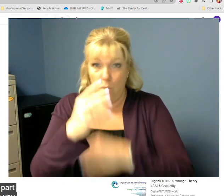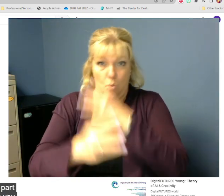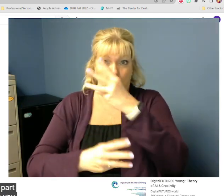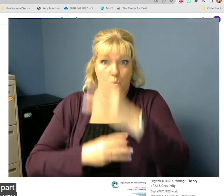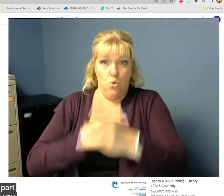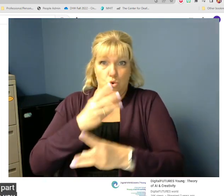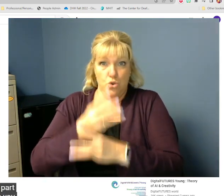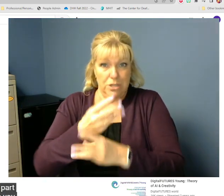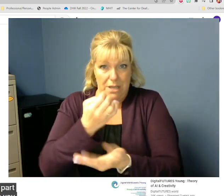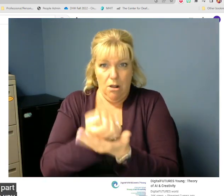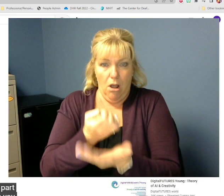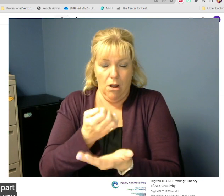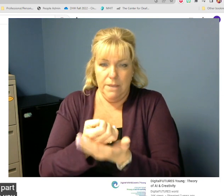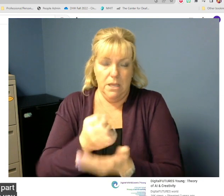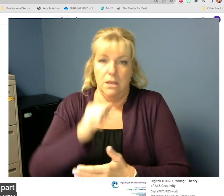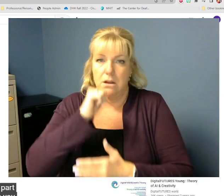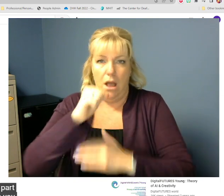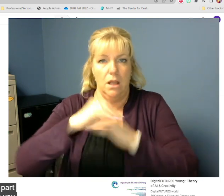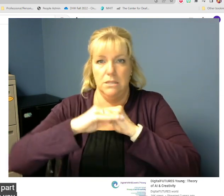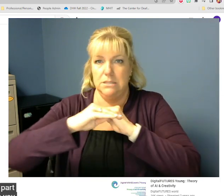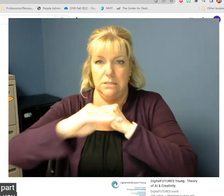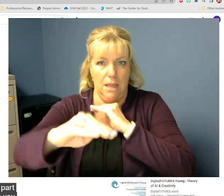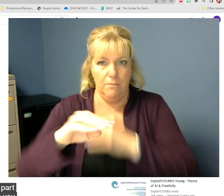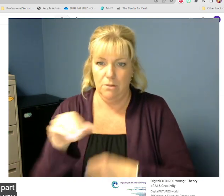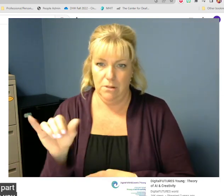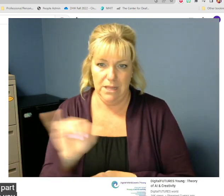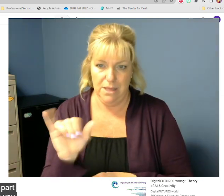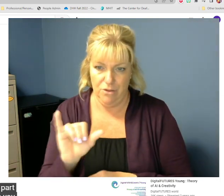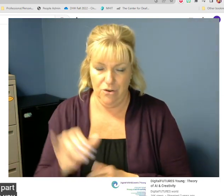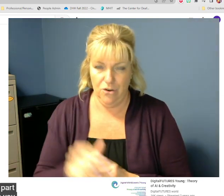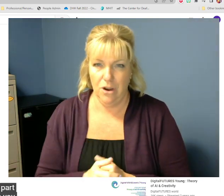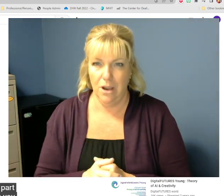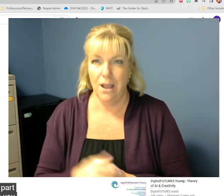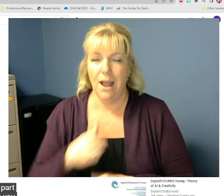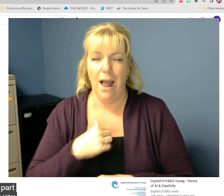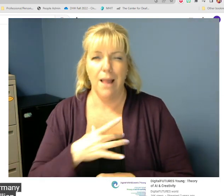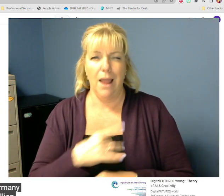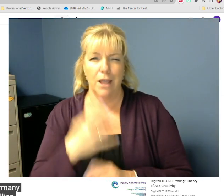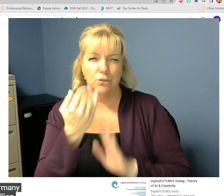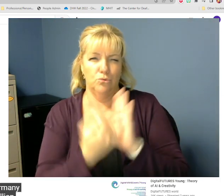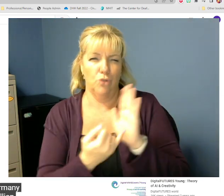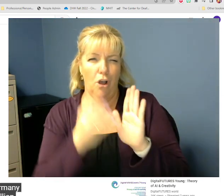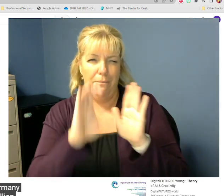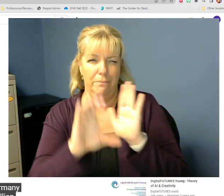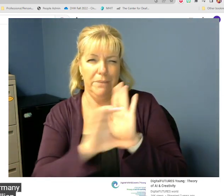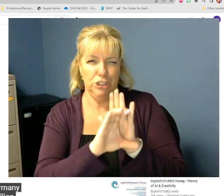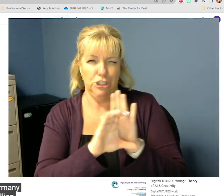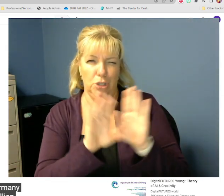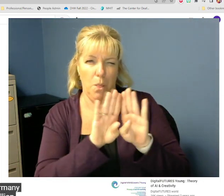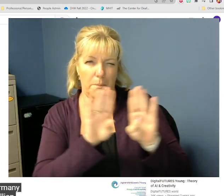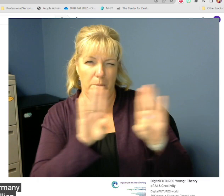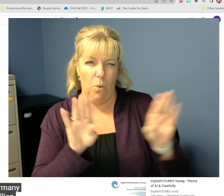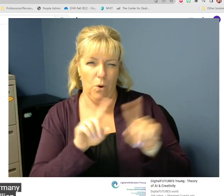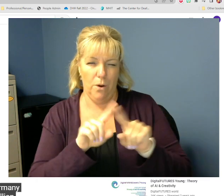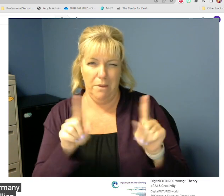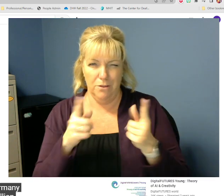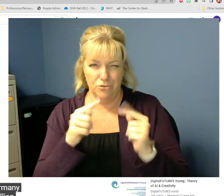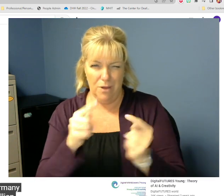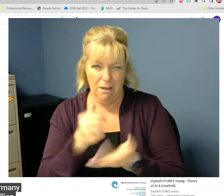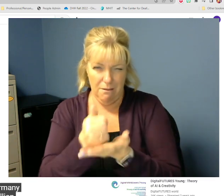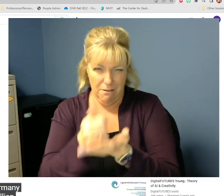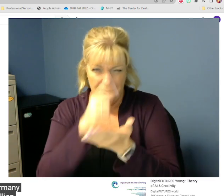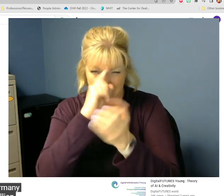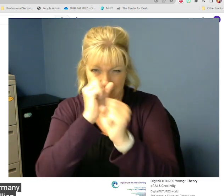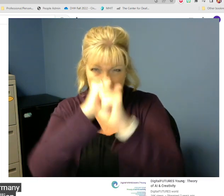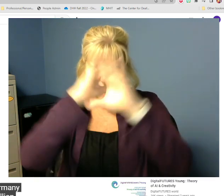little easier when I can kind of draw this part on the board, but I think I can help you visualize it. When the